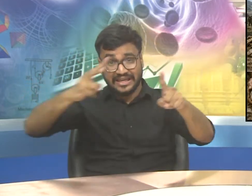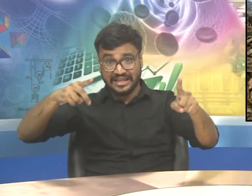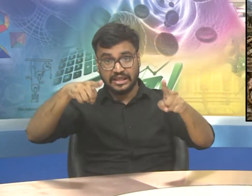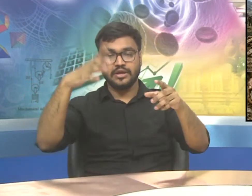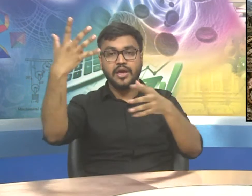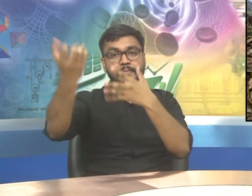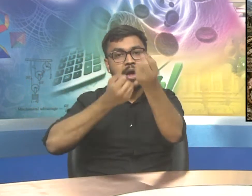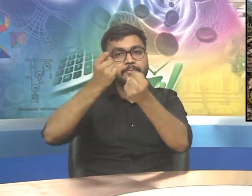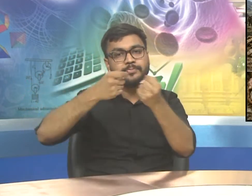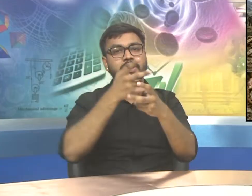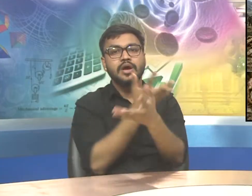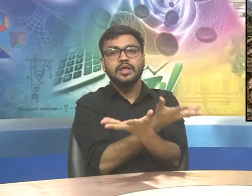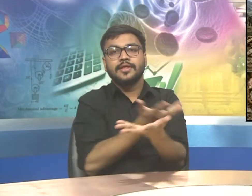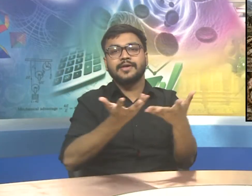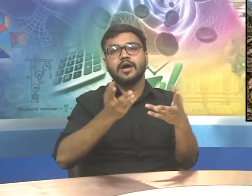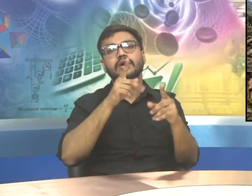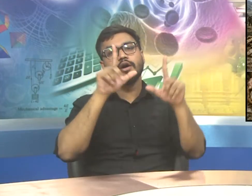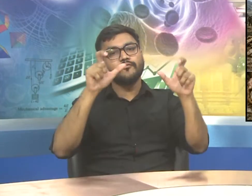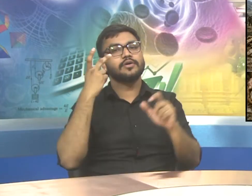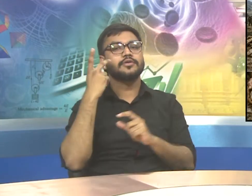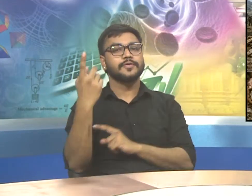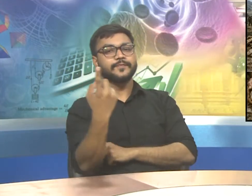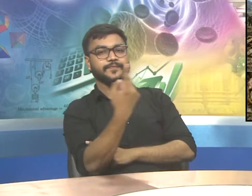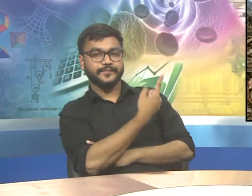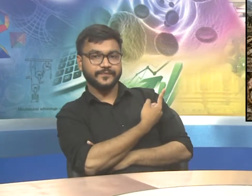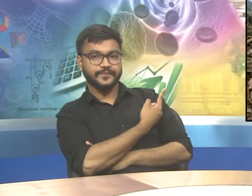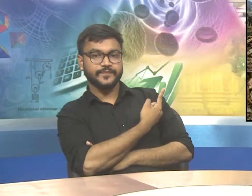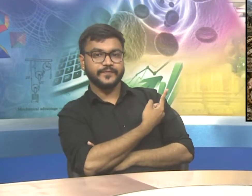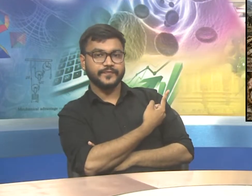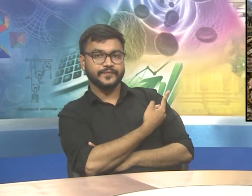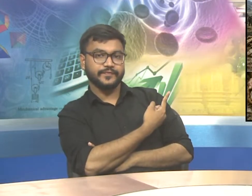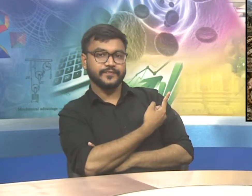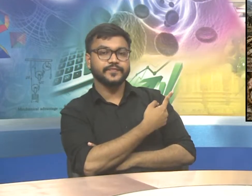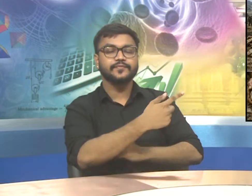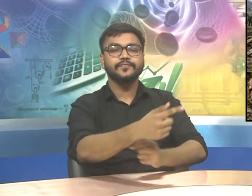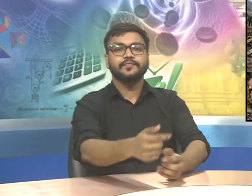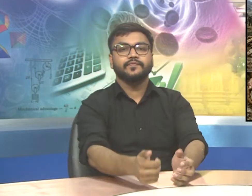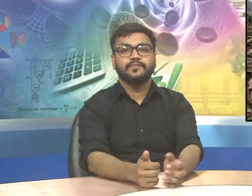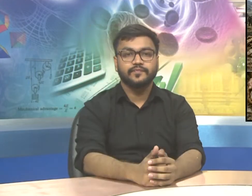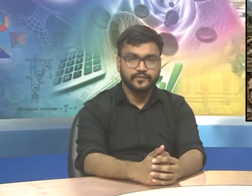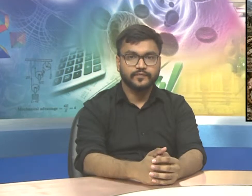There is a human shaping their stone to make their tool.